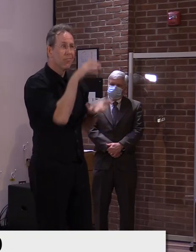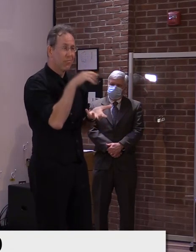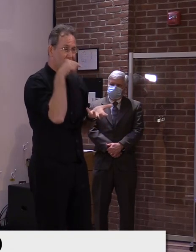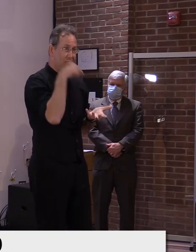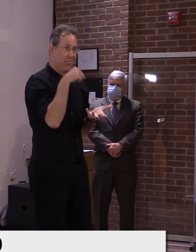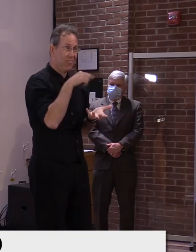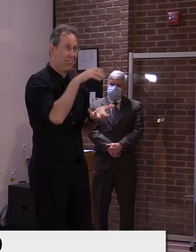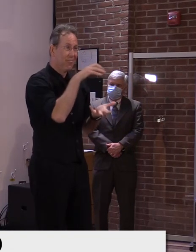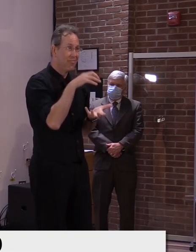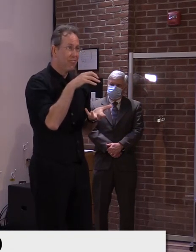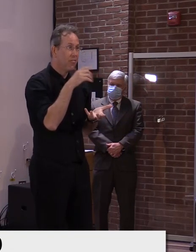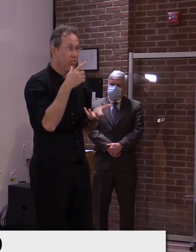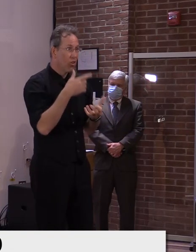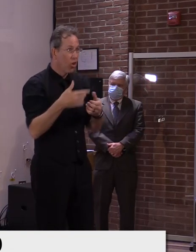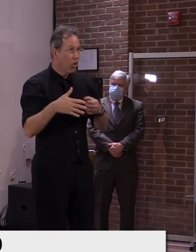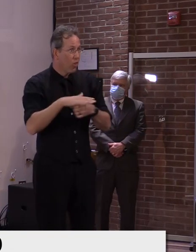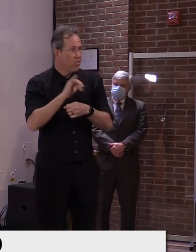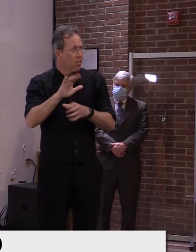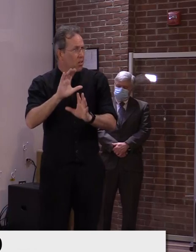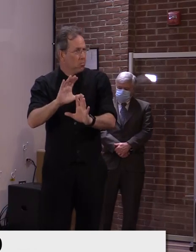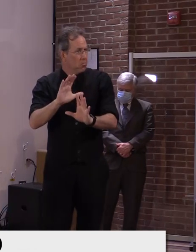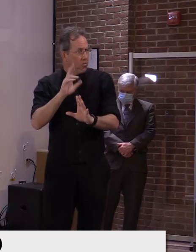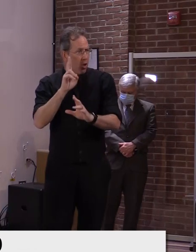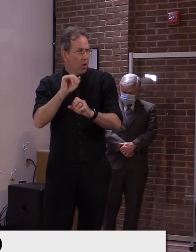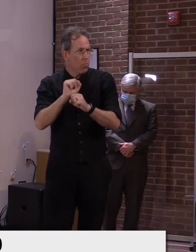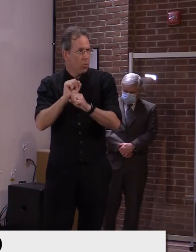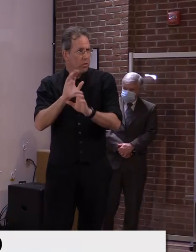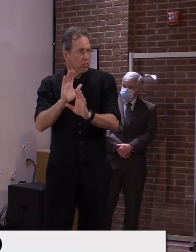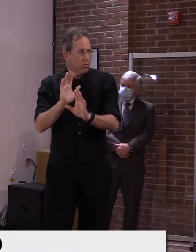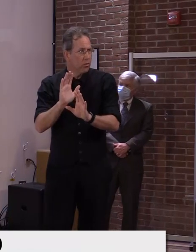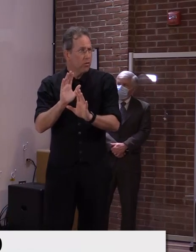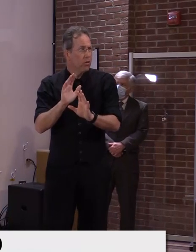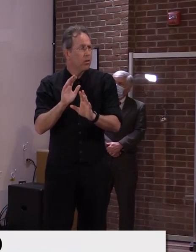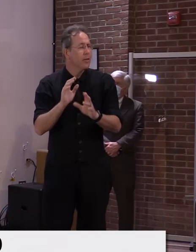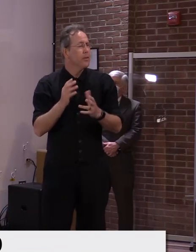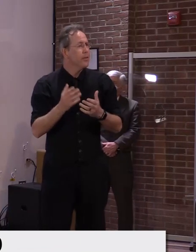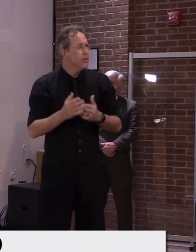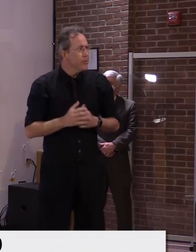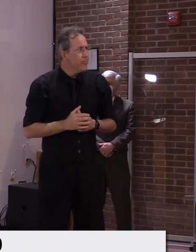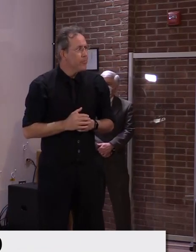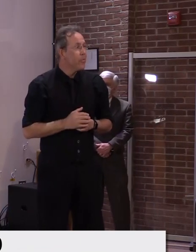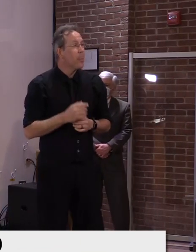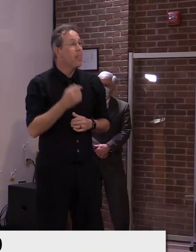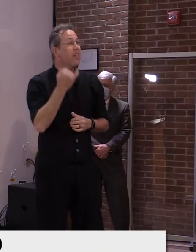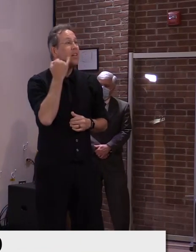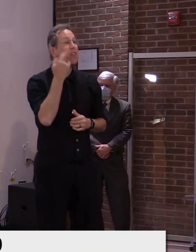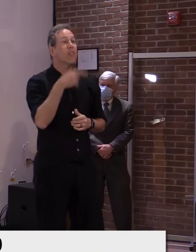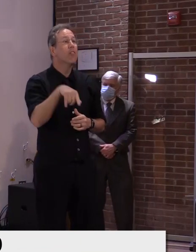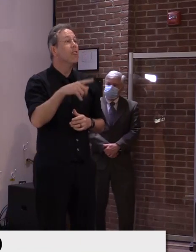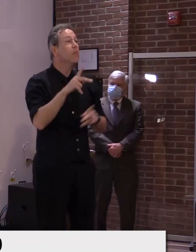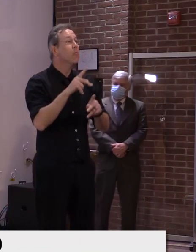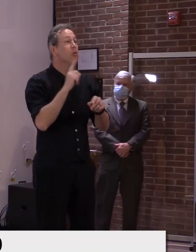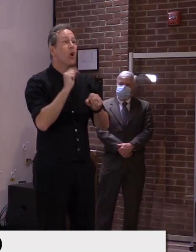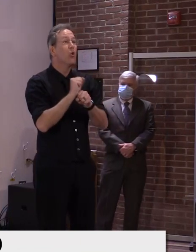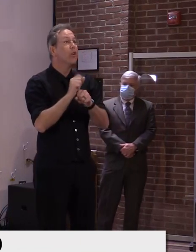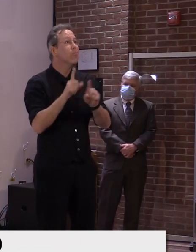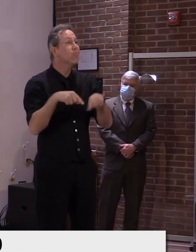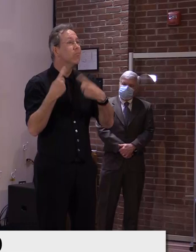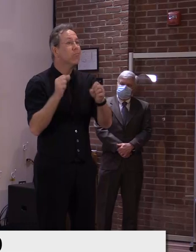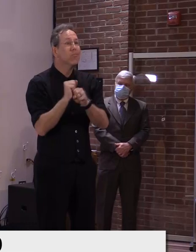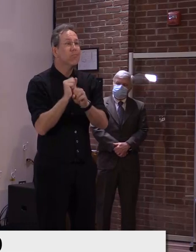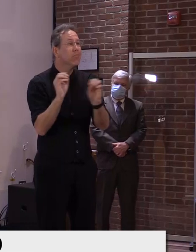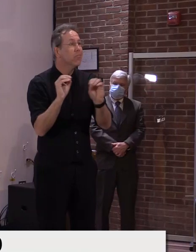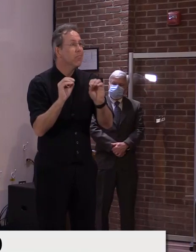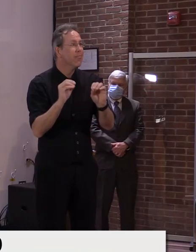way you count it. You know, if they aren't working, I'm not convinced that it's that high, first